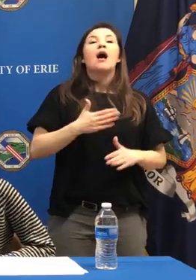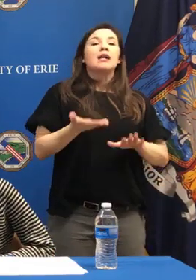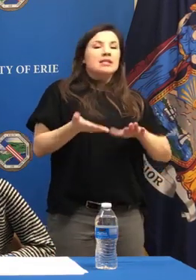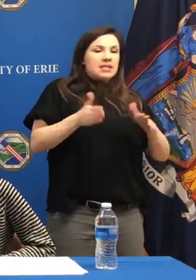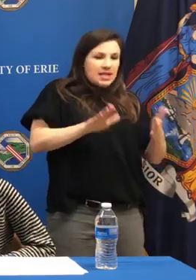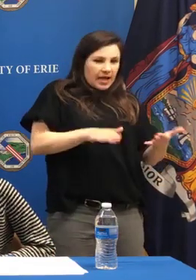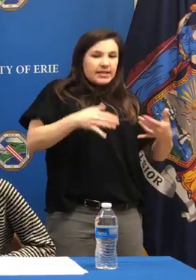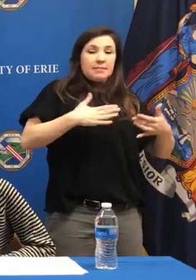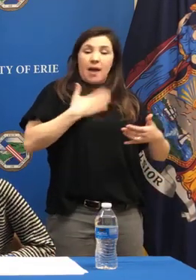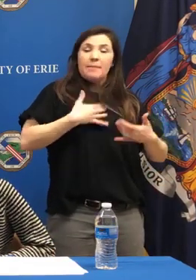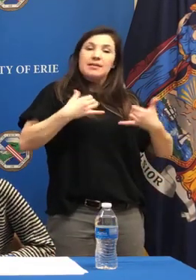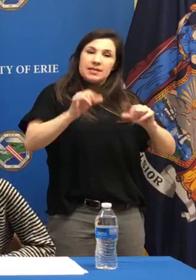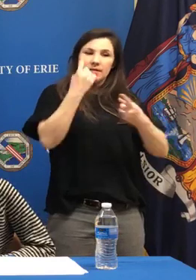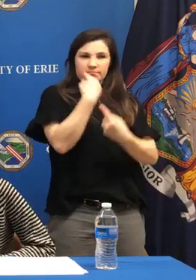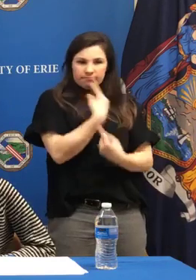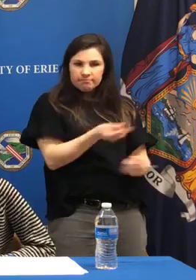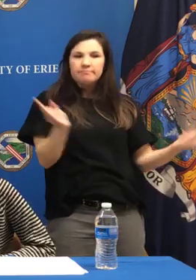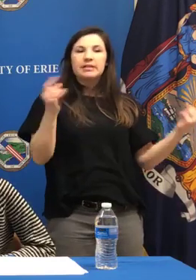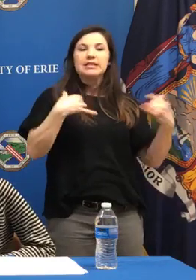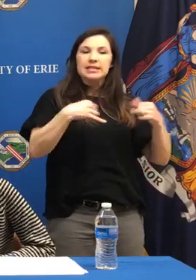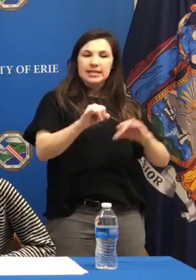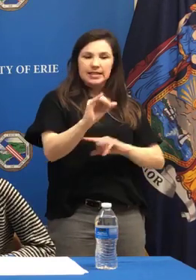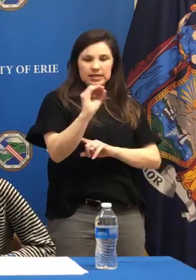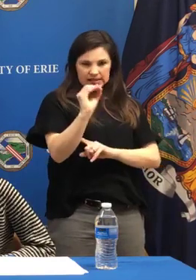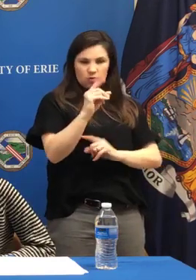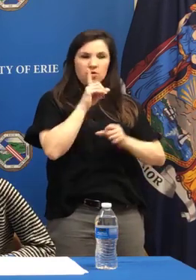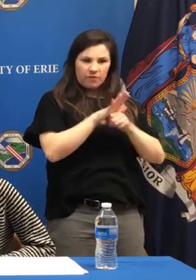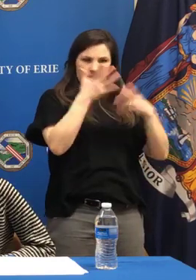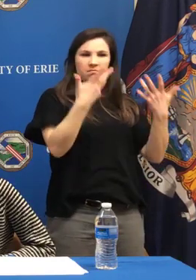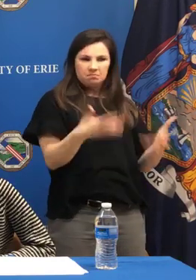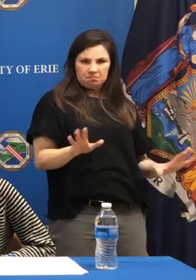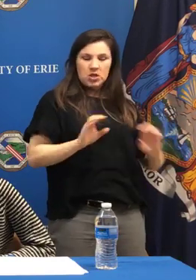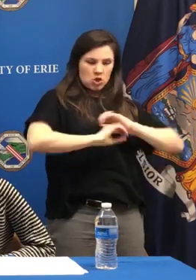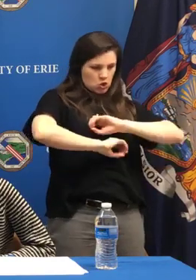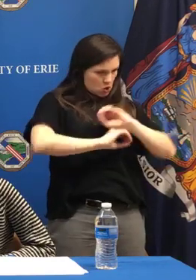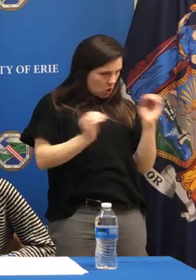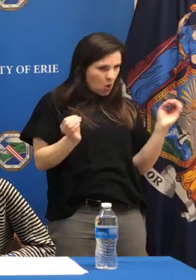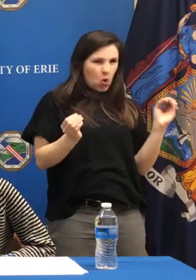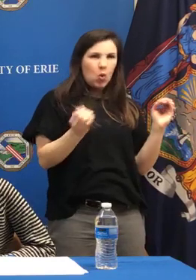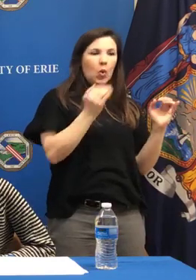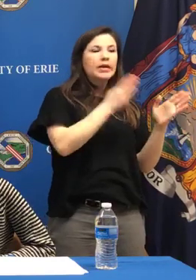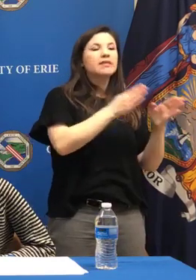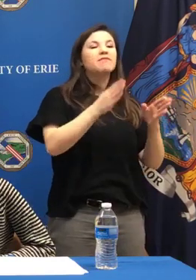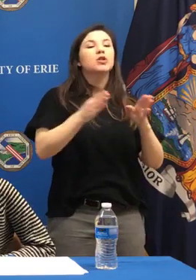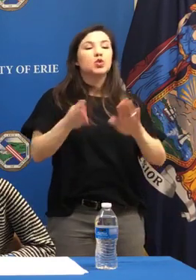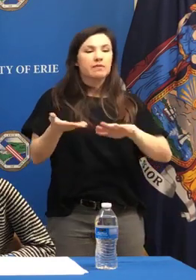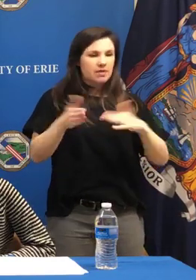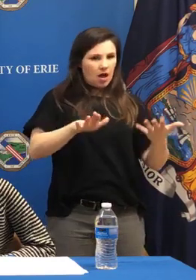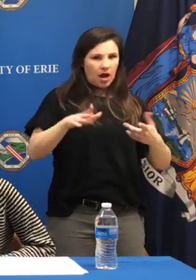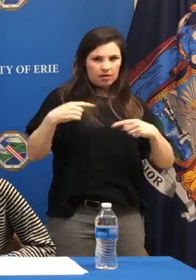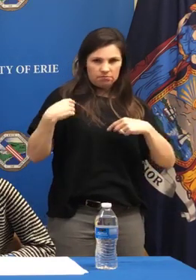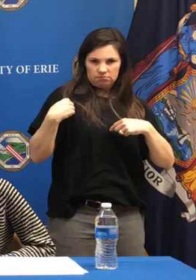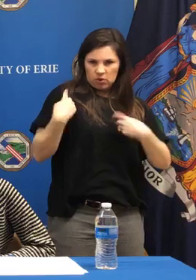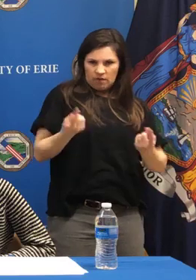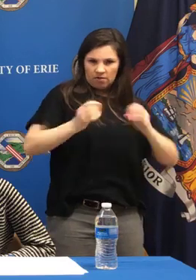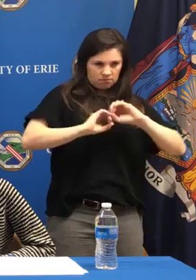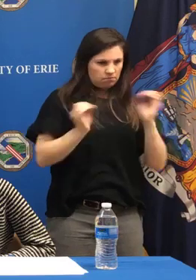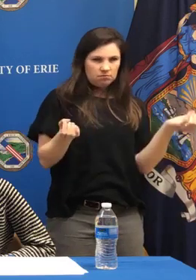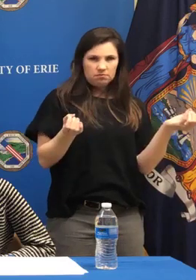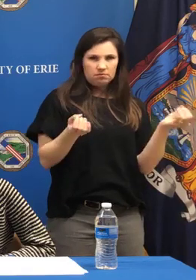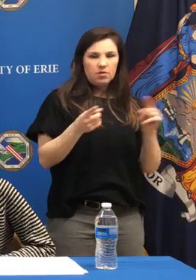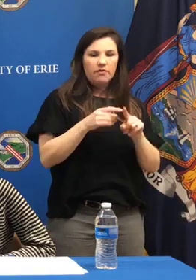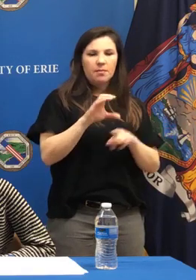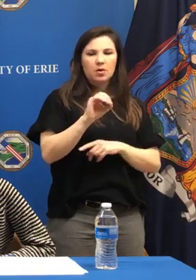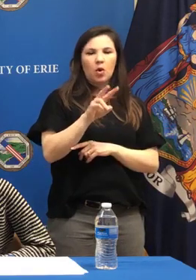0. We've confirmed that. There are no individuals that we are aware of that have died in Erie County from